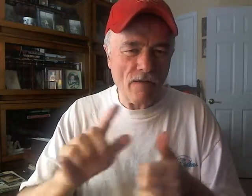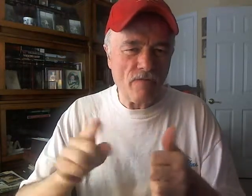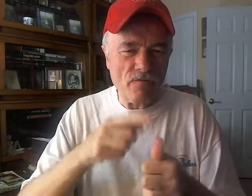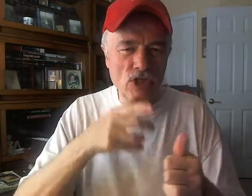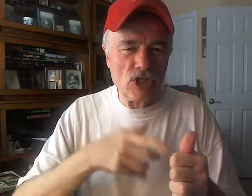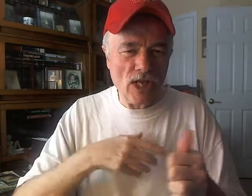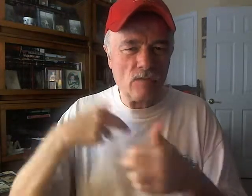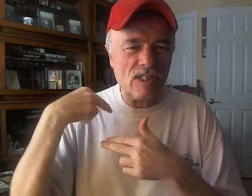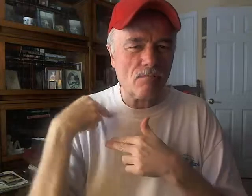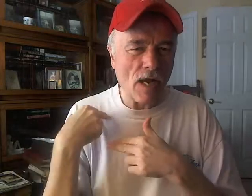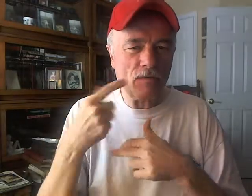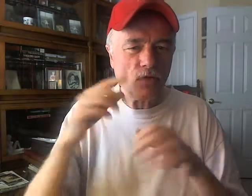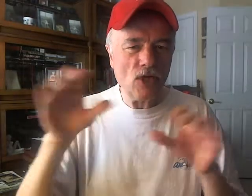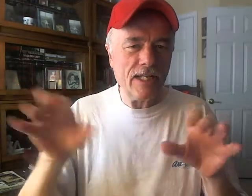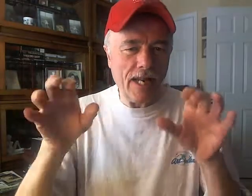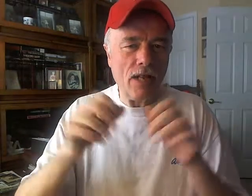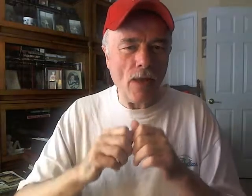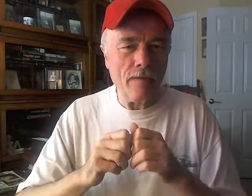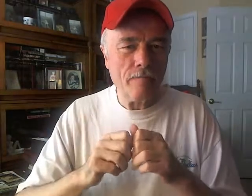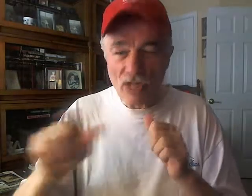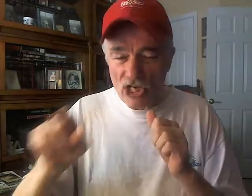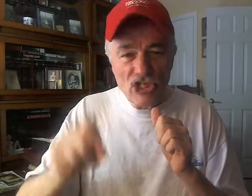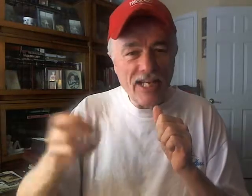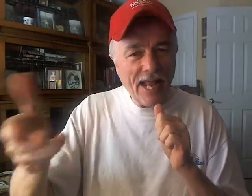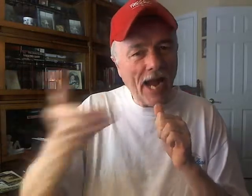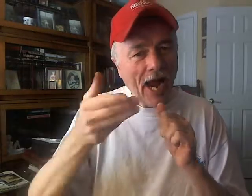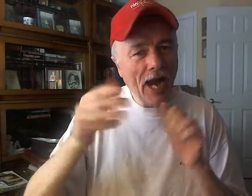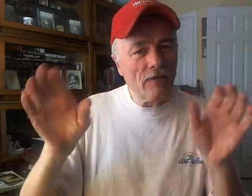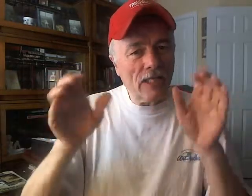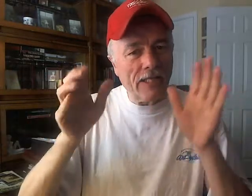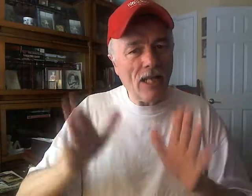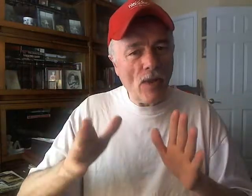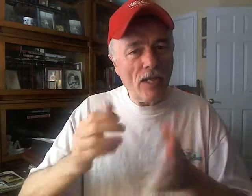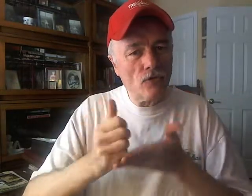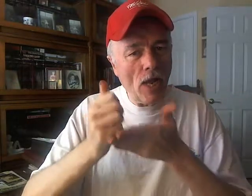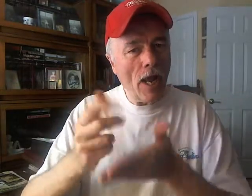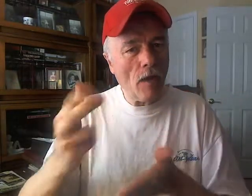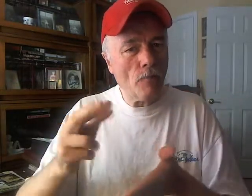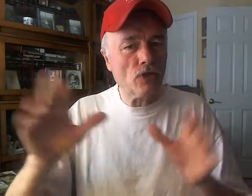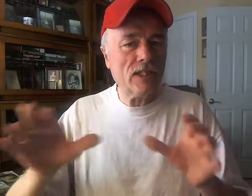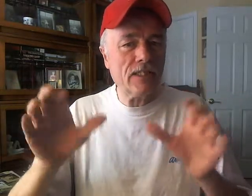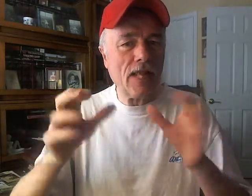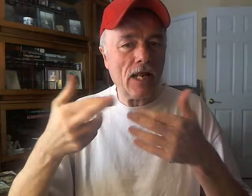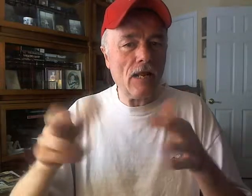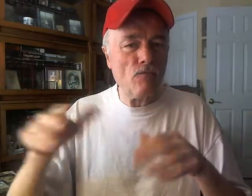the first was spotted for David. She came home, they granted you how about you take